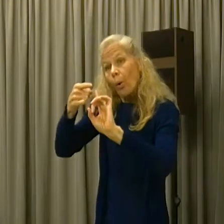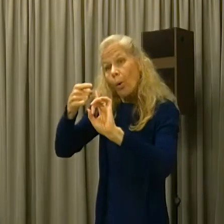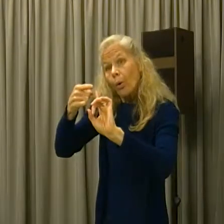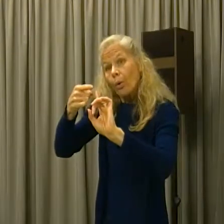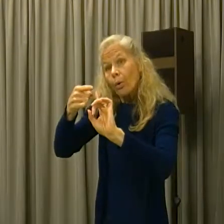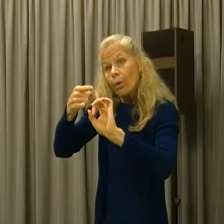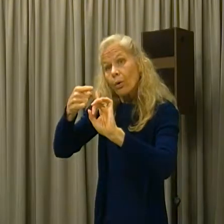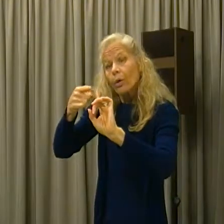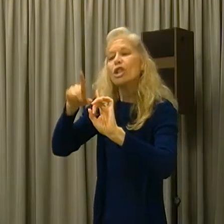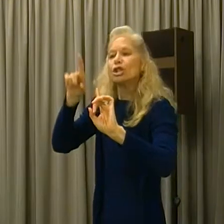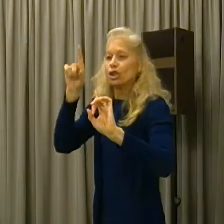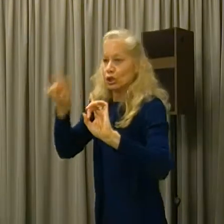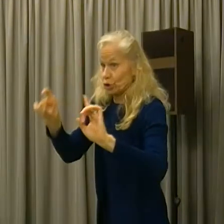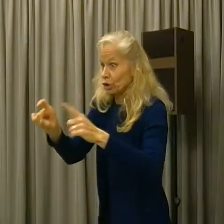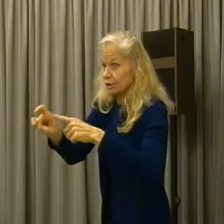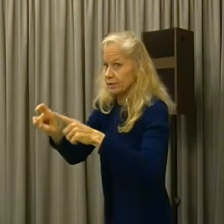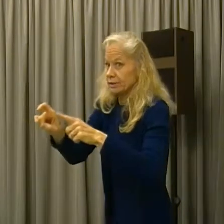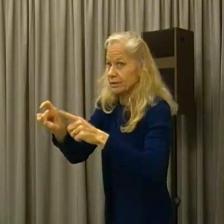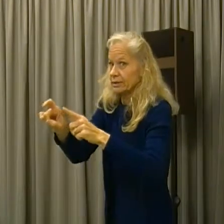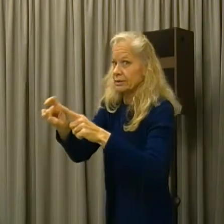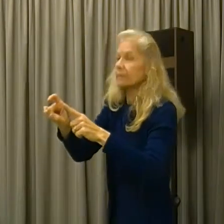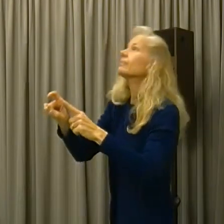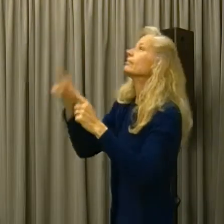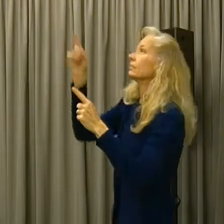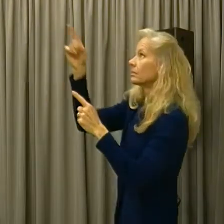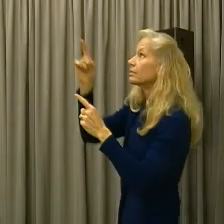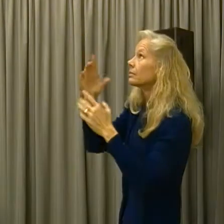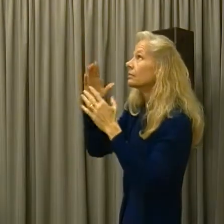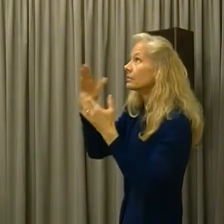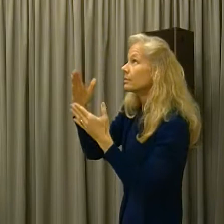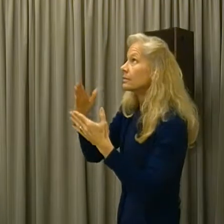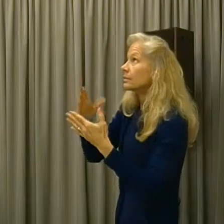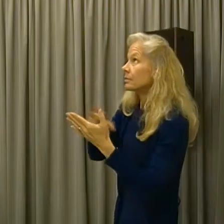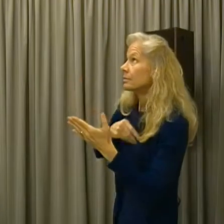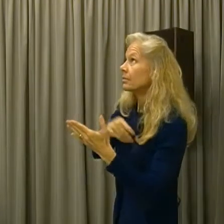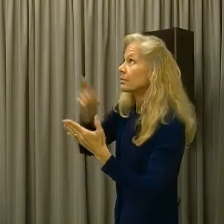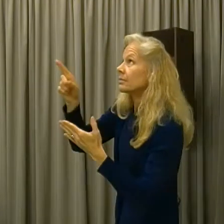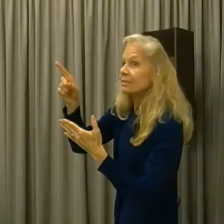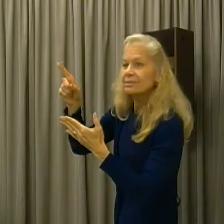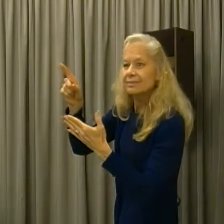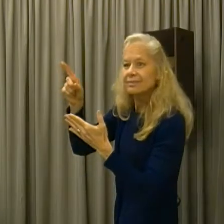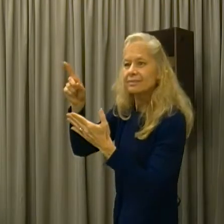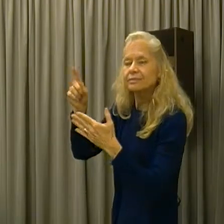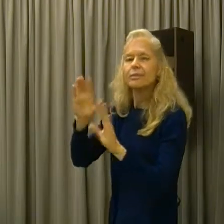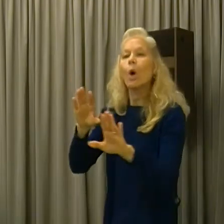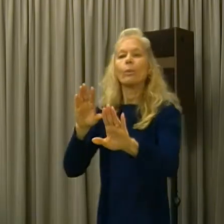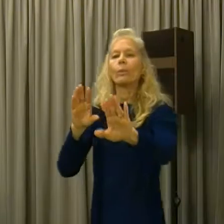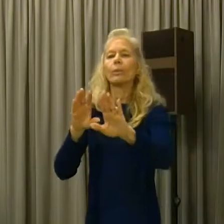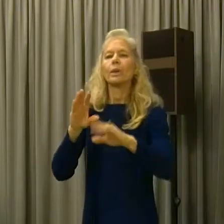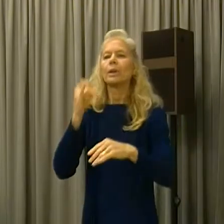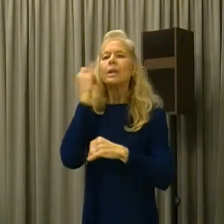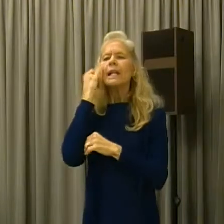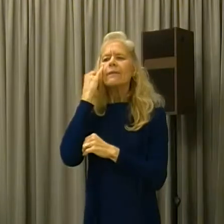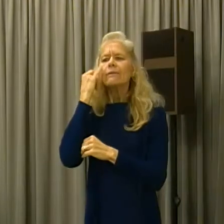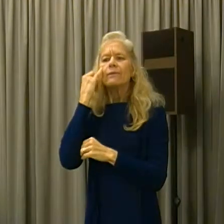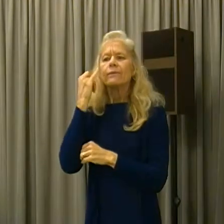way, if our number one desire in life is not to live for Christ and to please